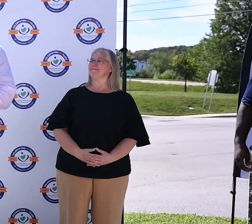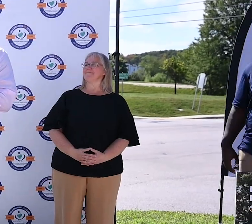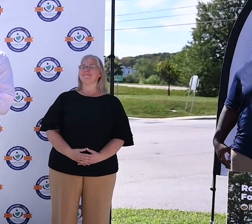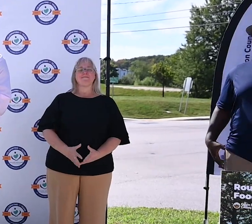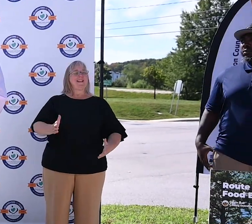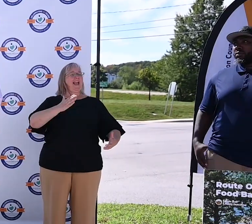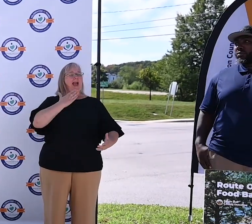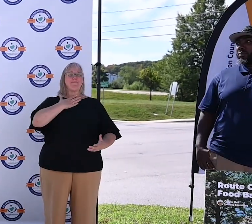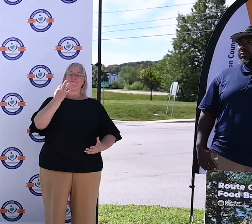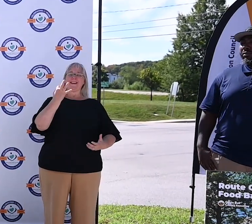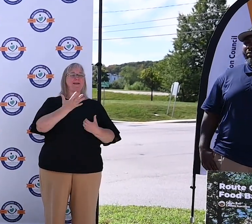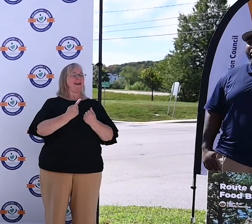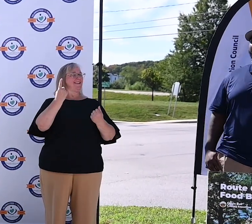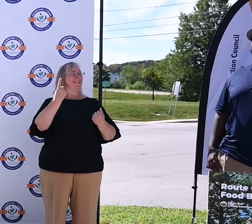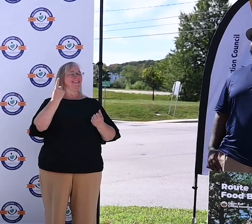Well, happy Friday, everybody.